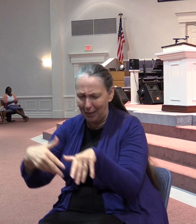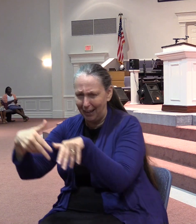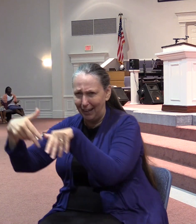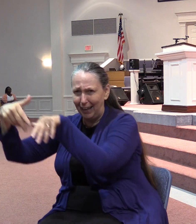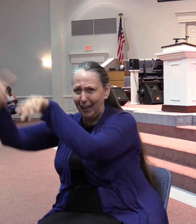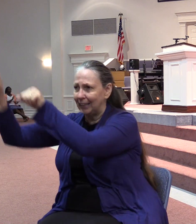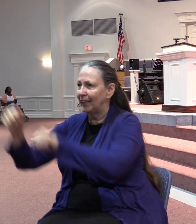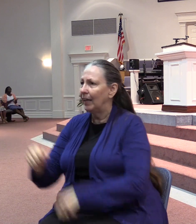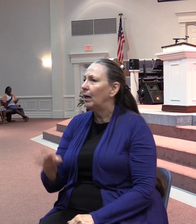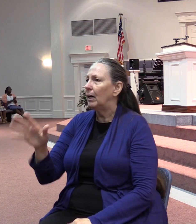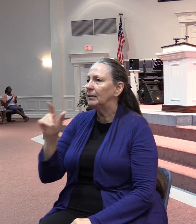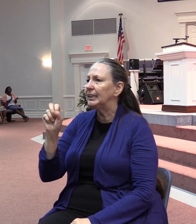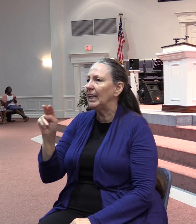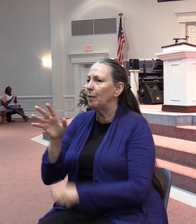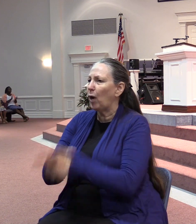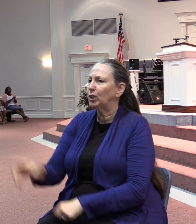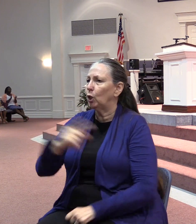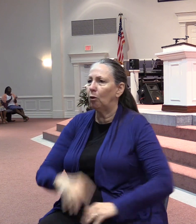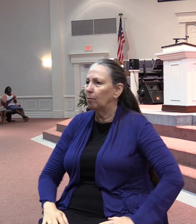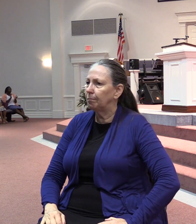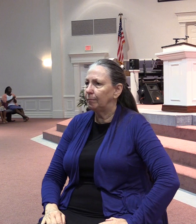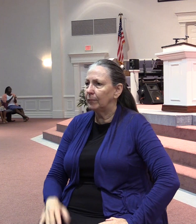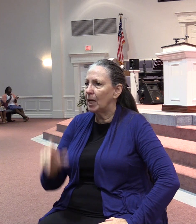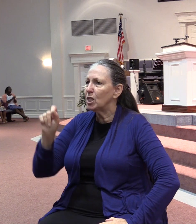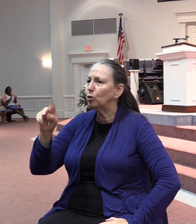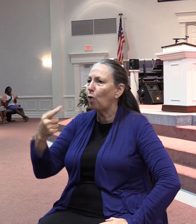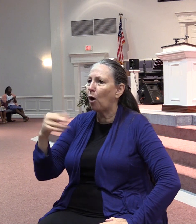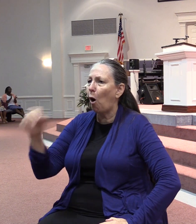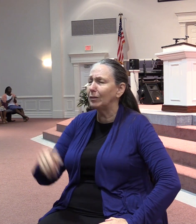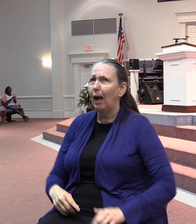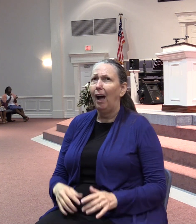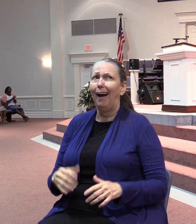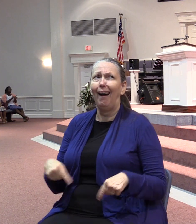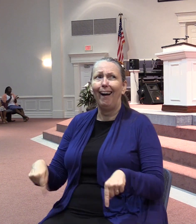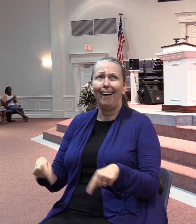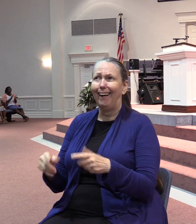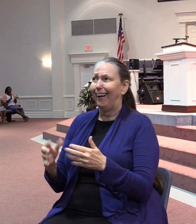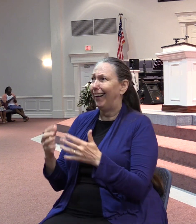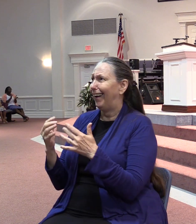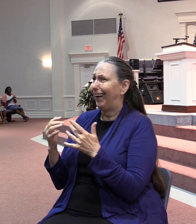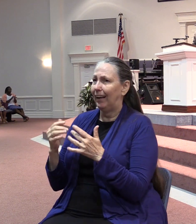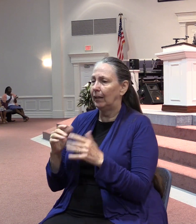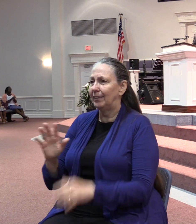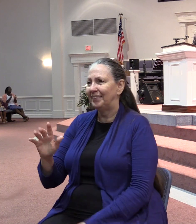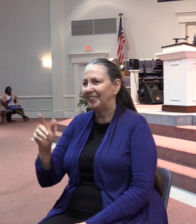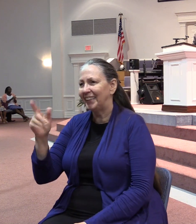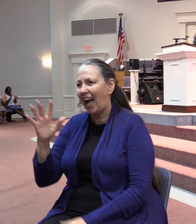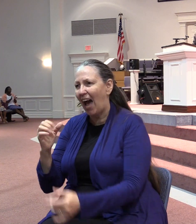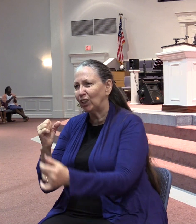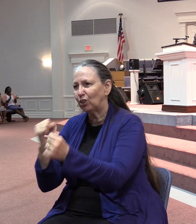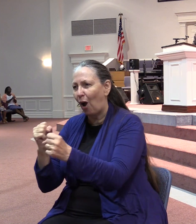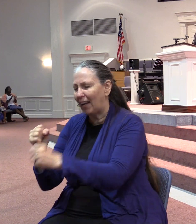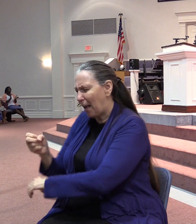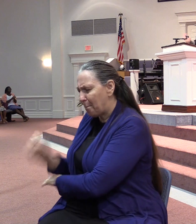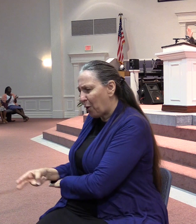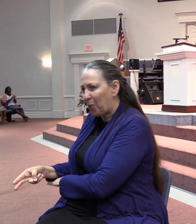let the sin intimidate you. Don't let the stronghold make you run and hide in a cave. God is stronger than the strong